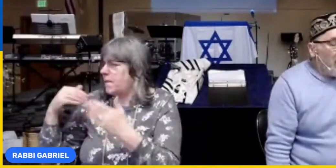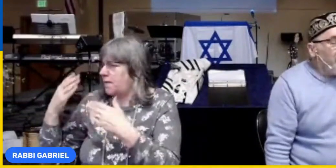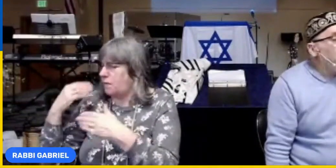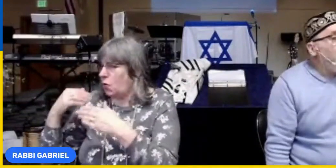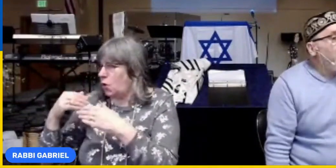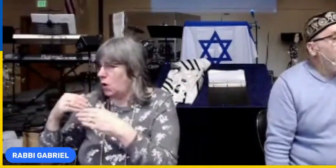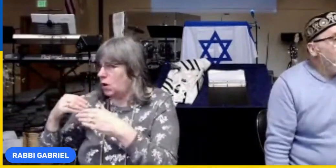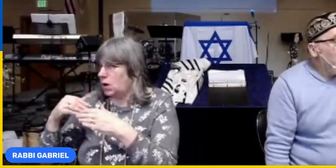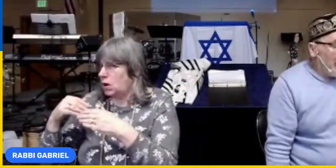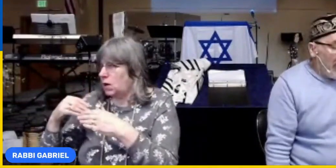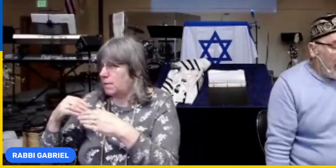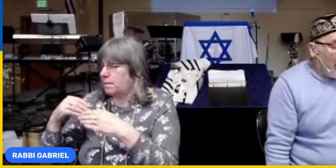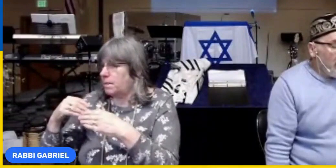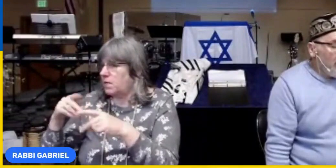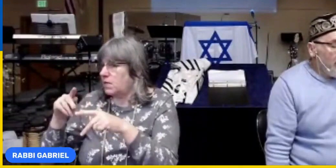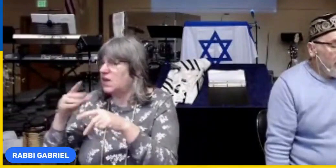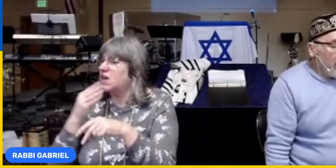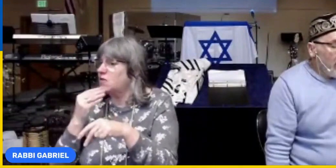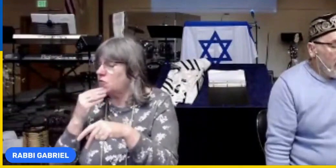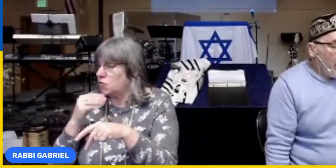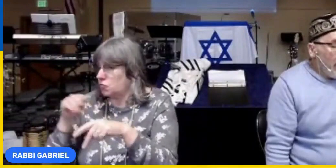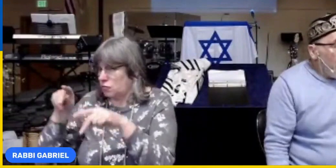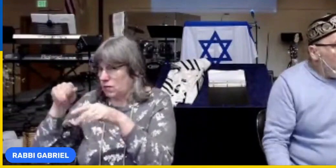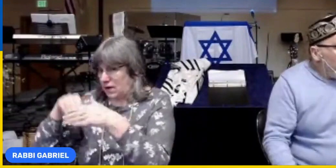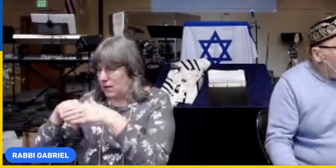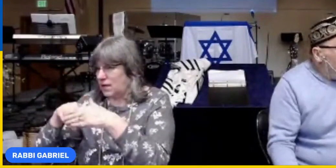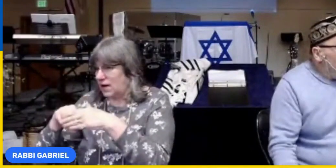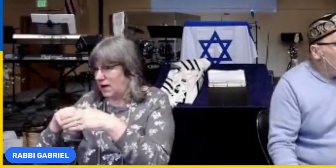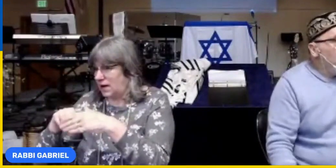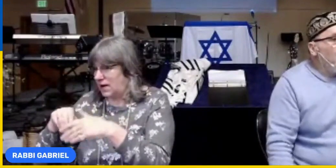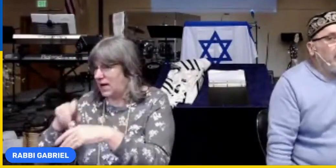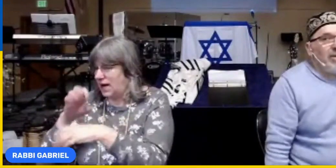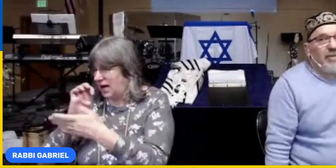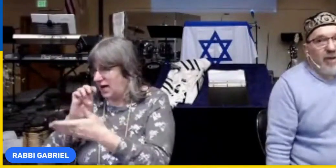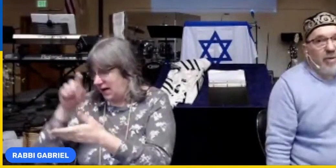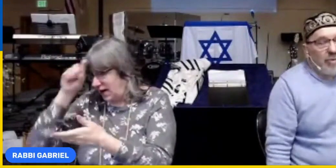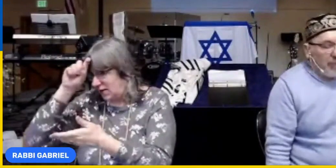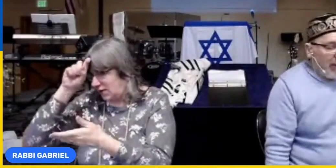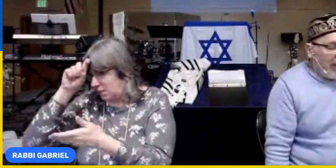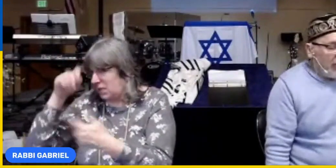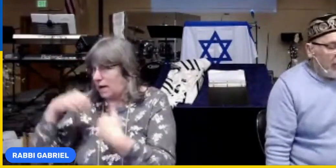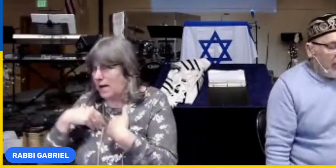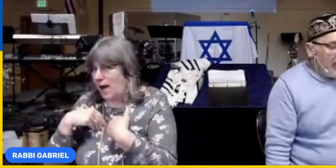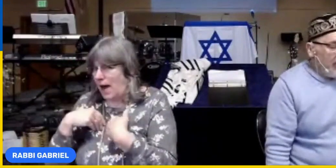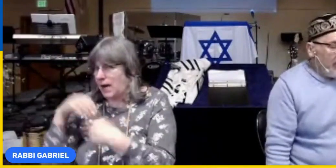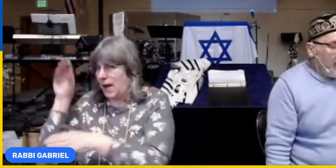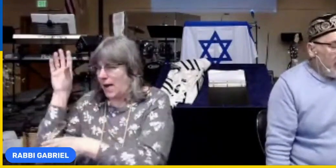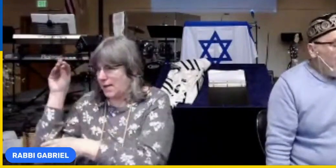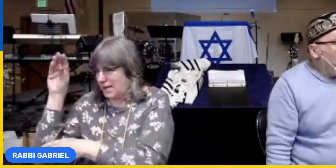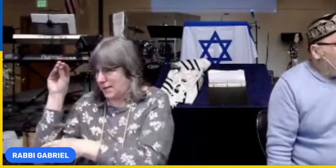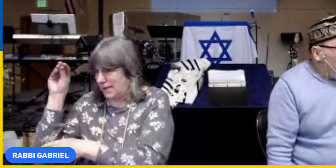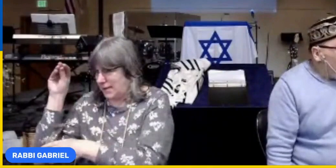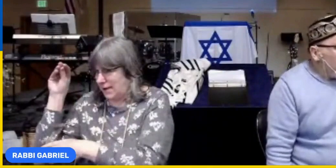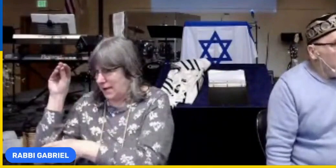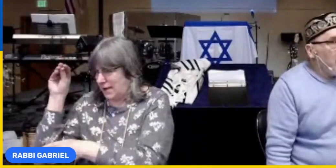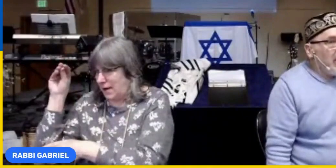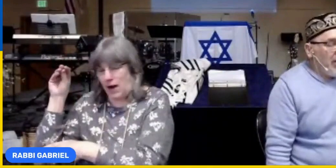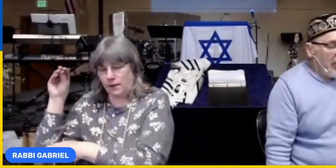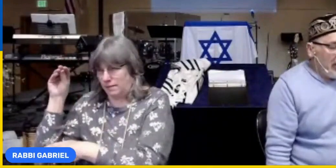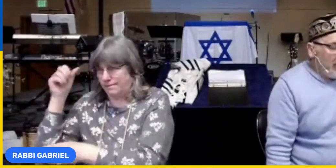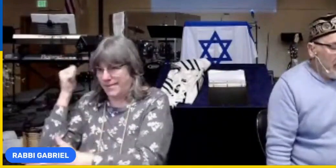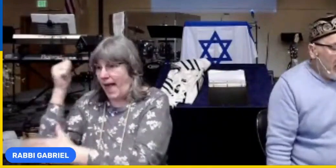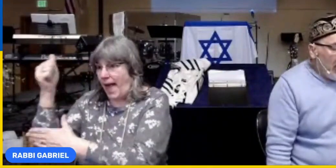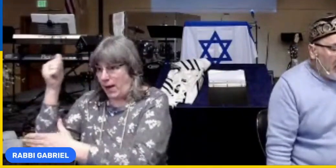abducted his beloved wife, Sarah. Then God smote Pharaoh with plagues. Sarah